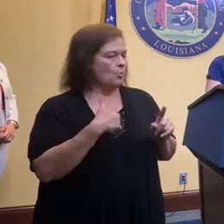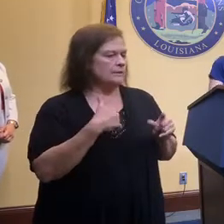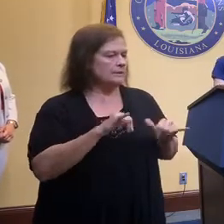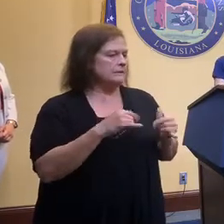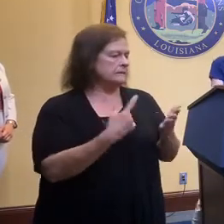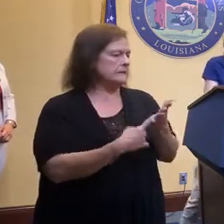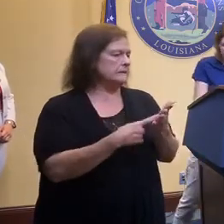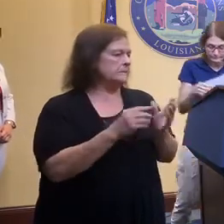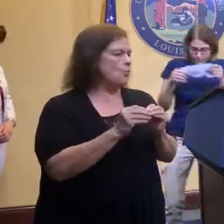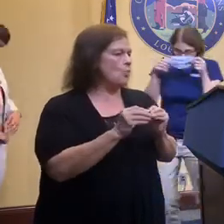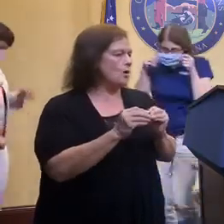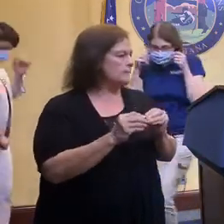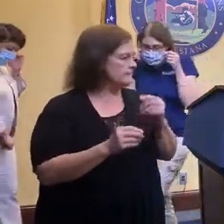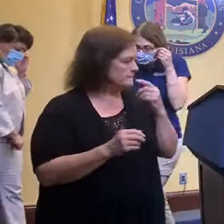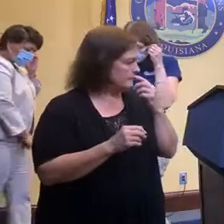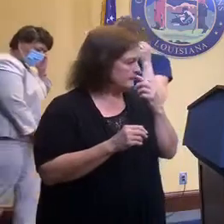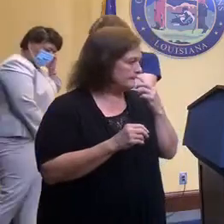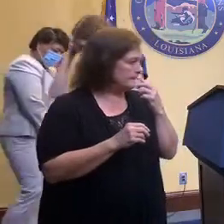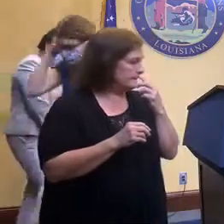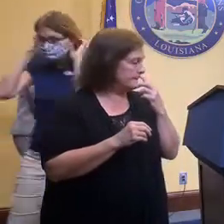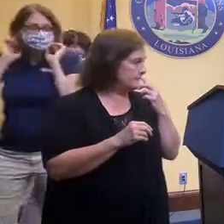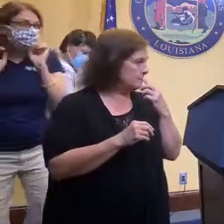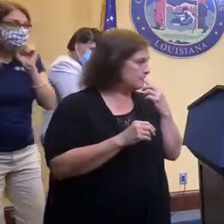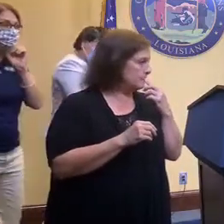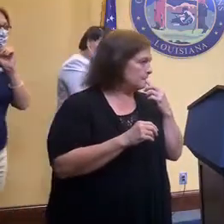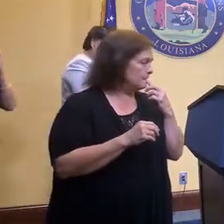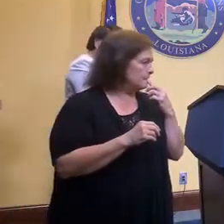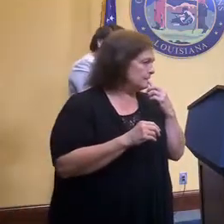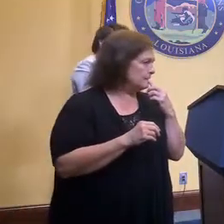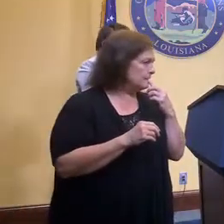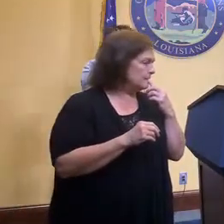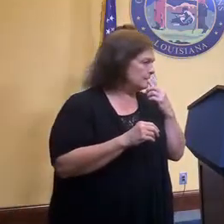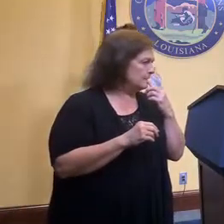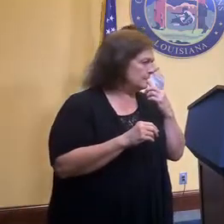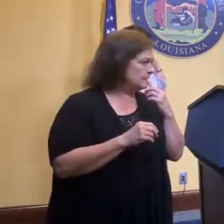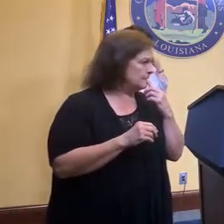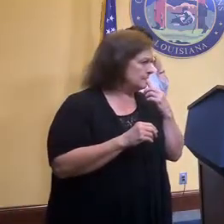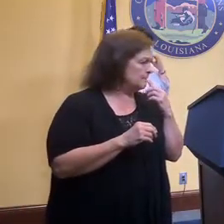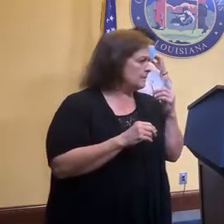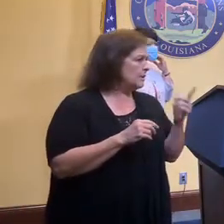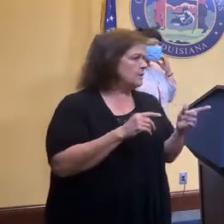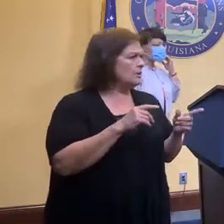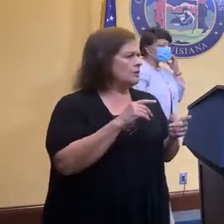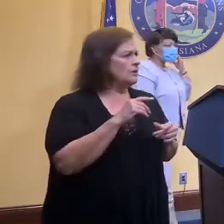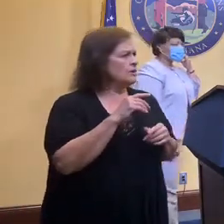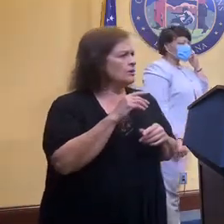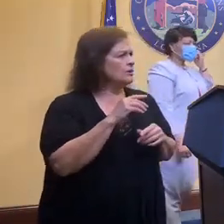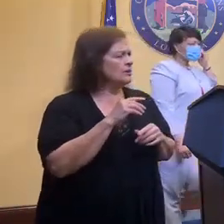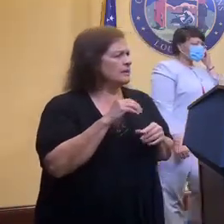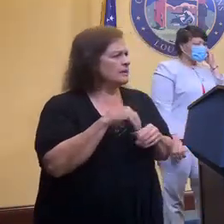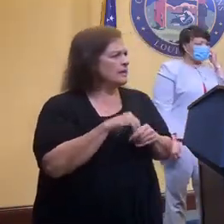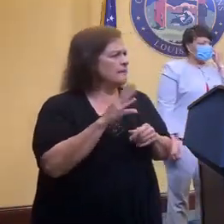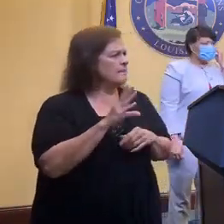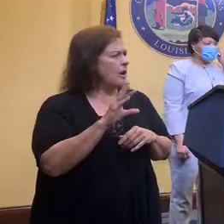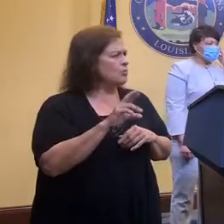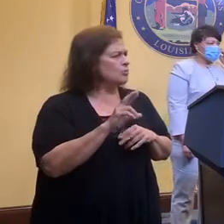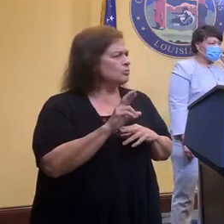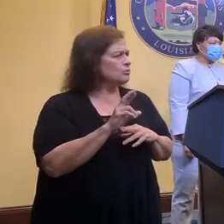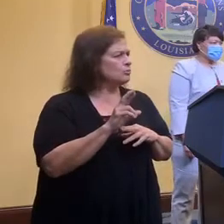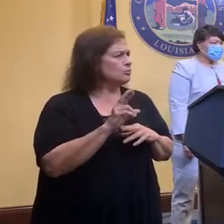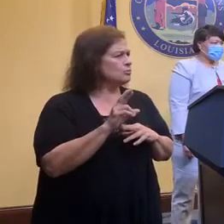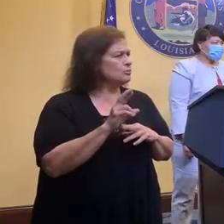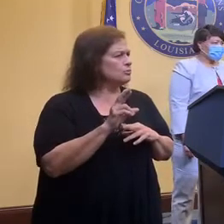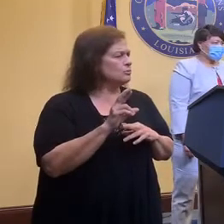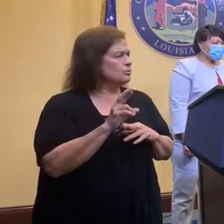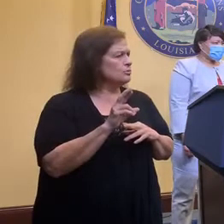like. Telemundo? Yes, about the testing, we reduced here, but in Baton Rouge, they increased to